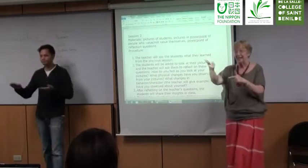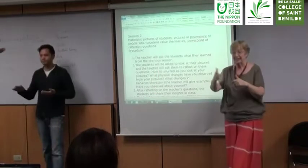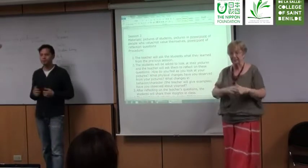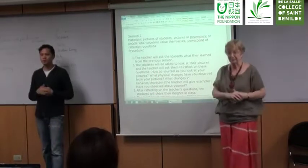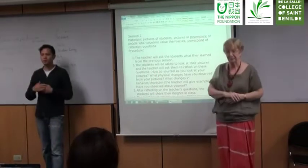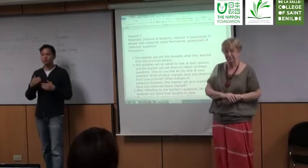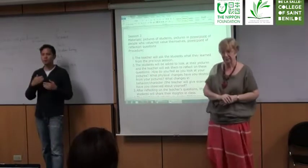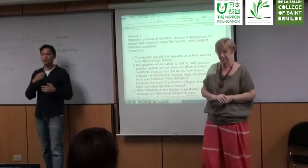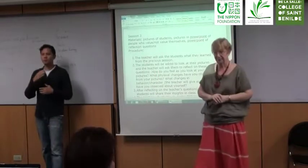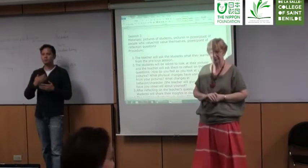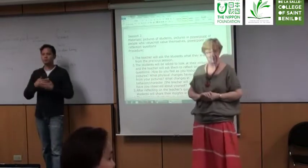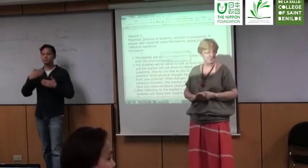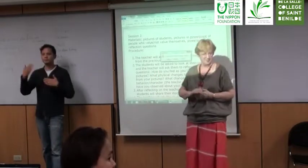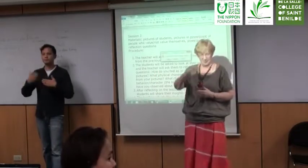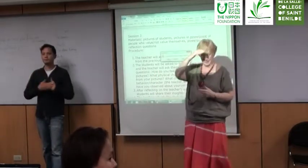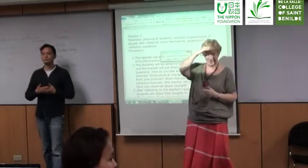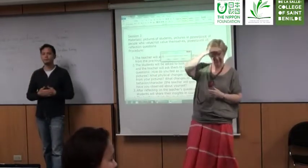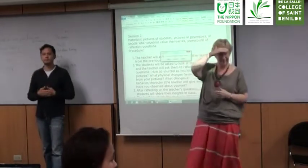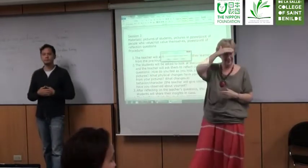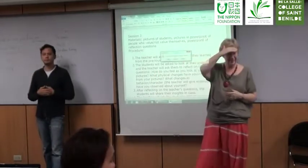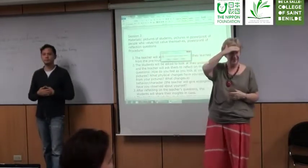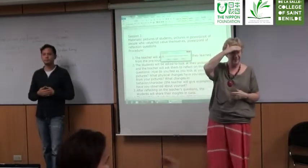Who's next?